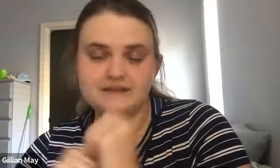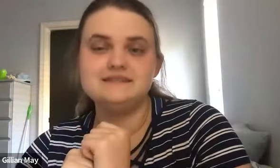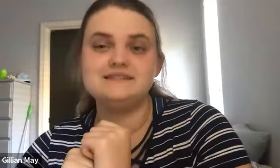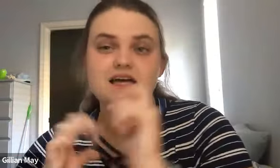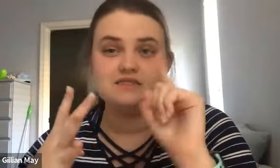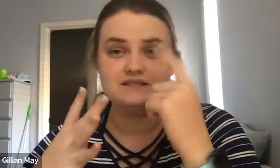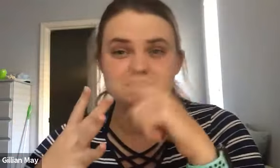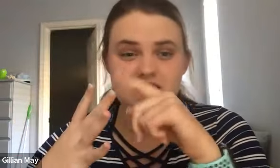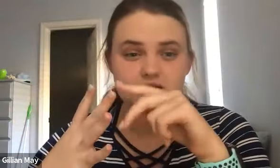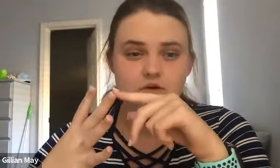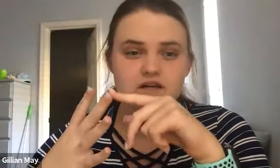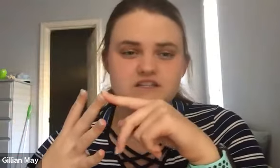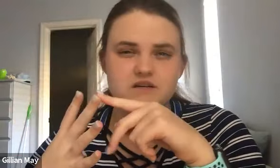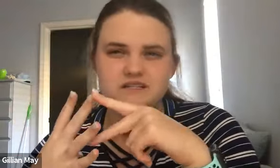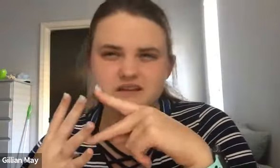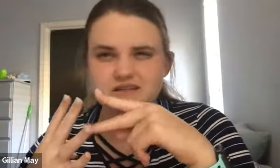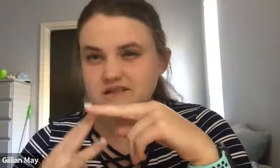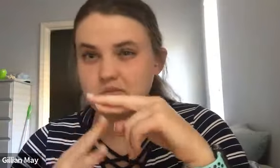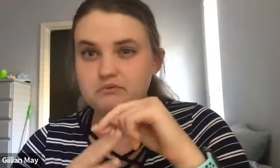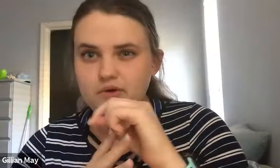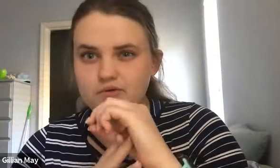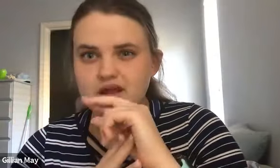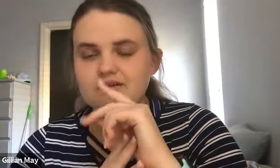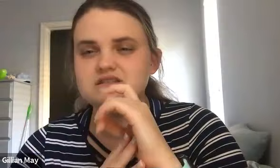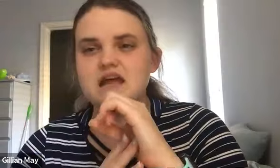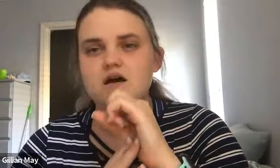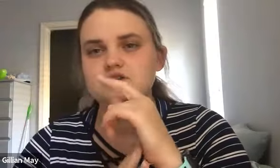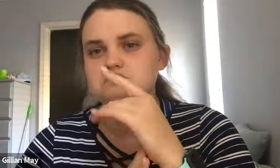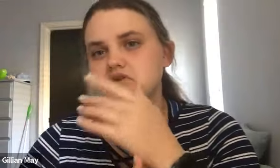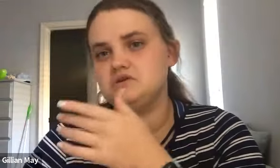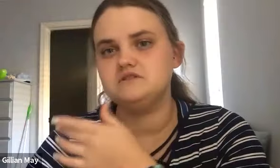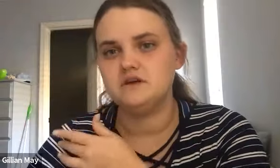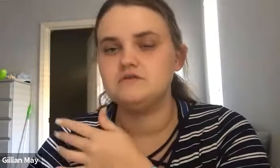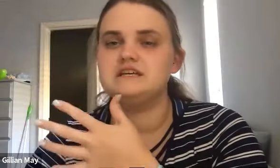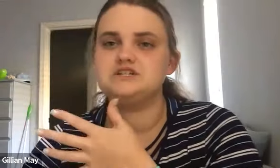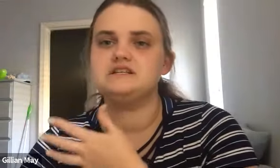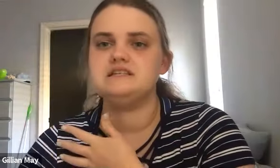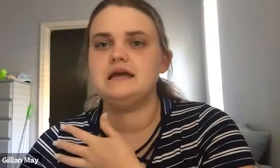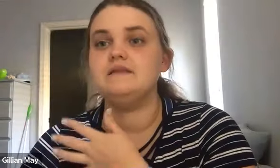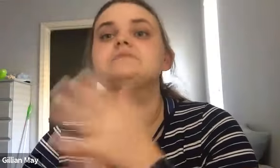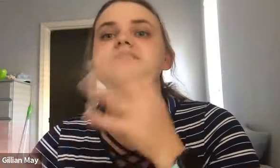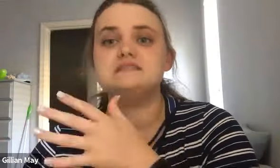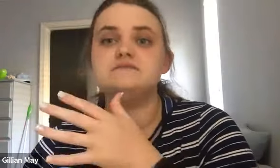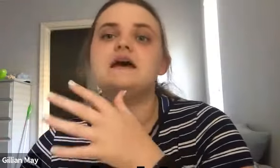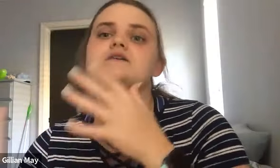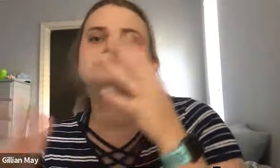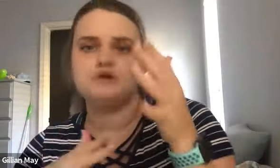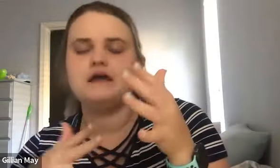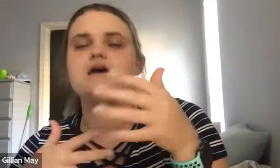signs. The second one is going to be discussing like pronouns and how you would use those, such as like saying like possessive nouns,